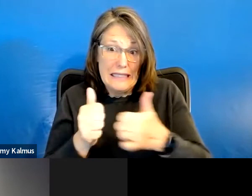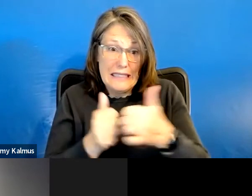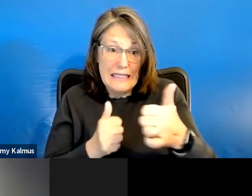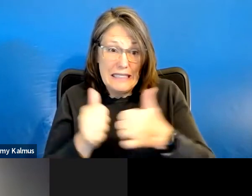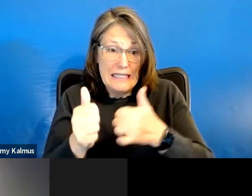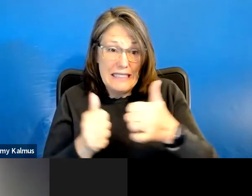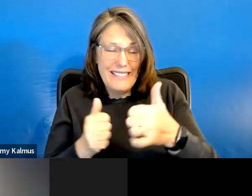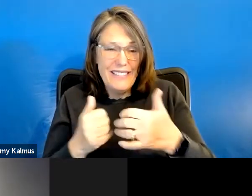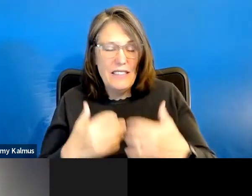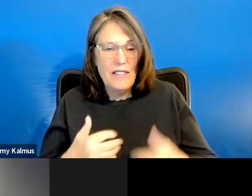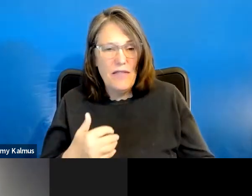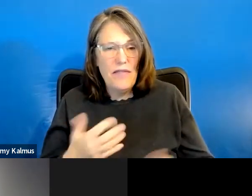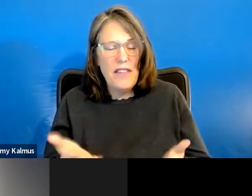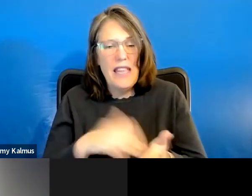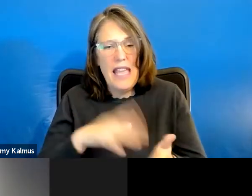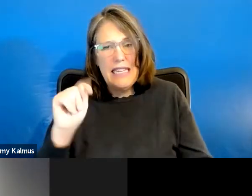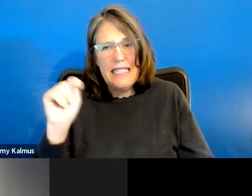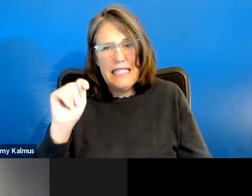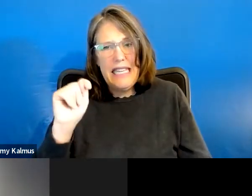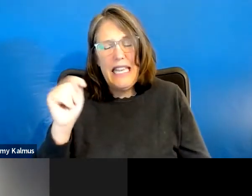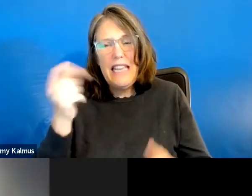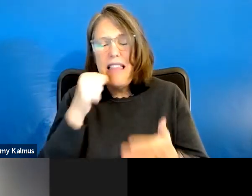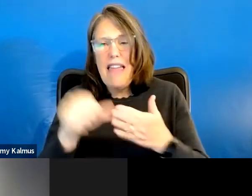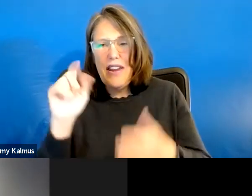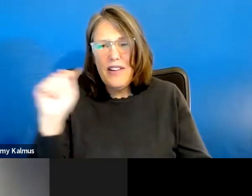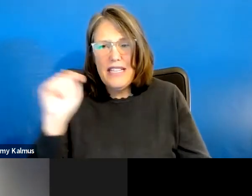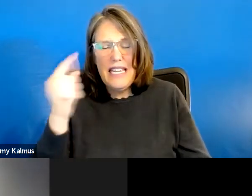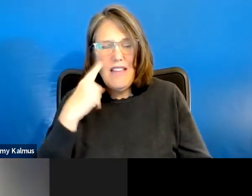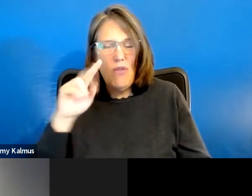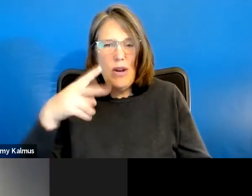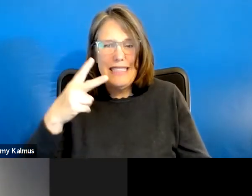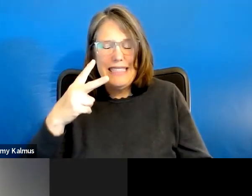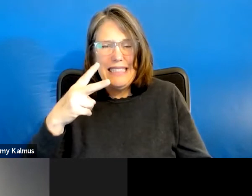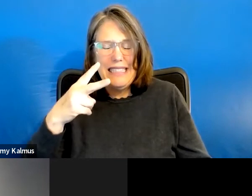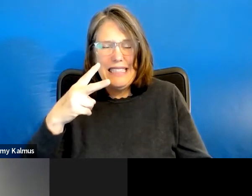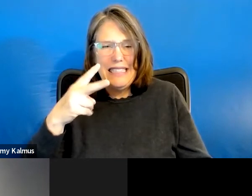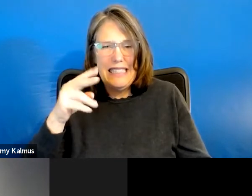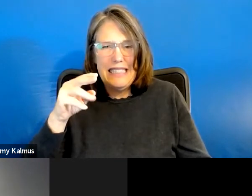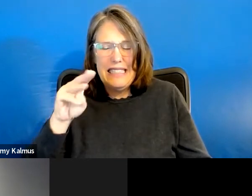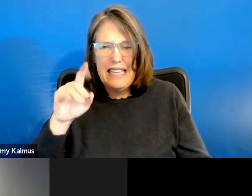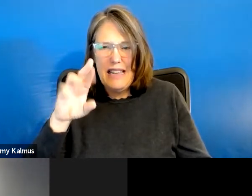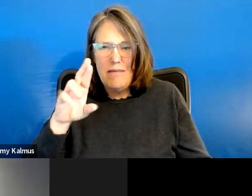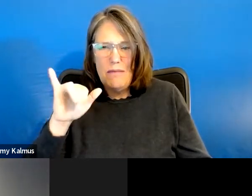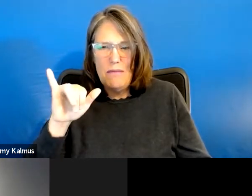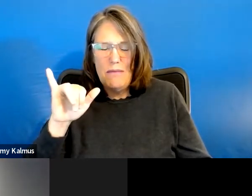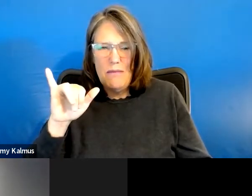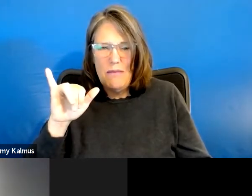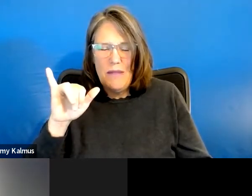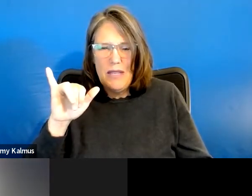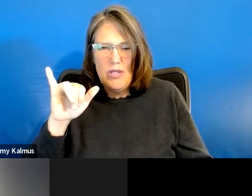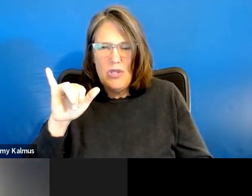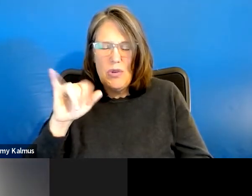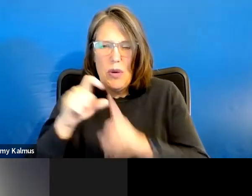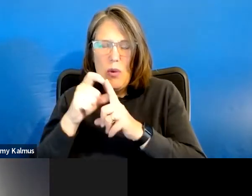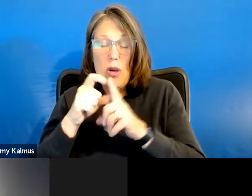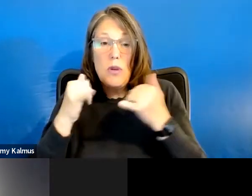And Good here job. again, another letter. We have letter T for our second mystery word. So we have letter T here. So now,